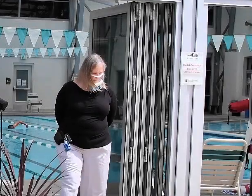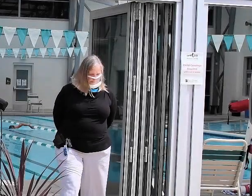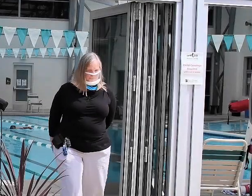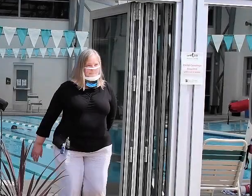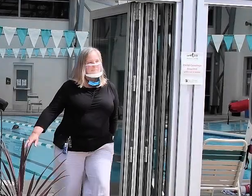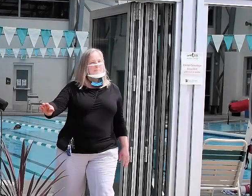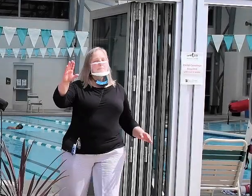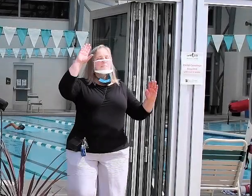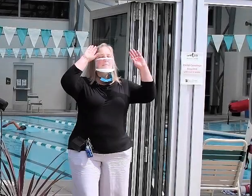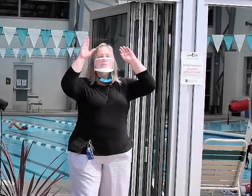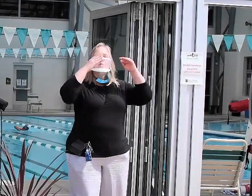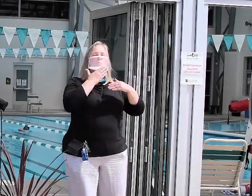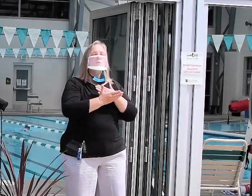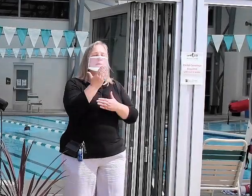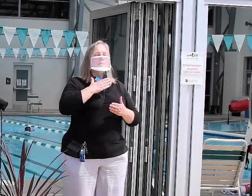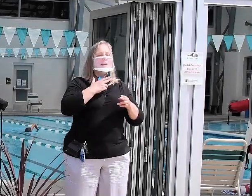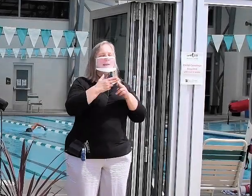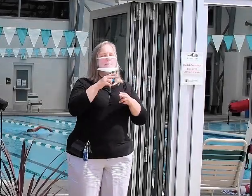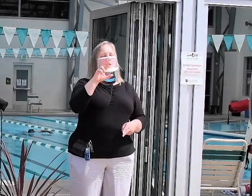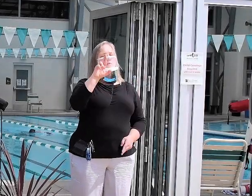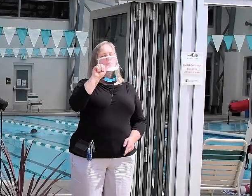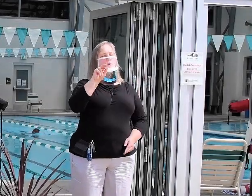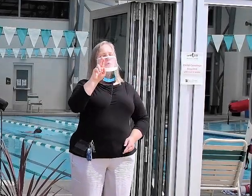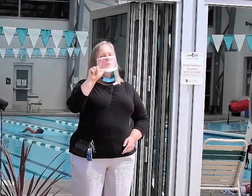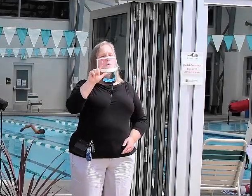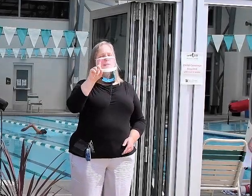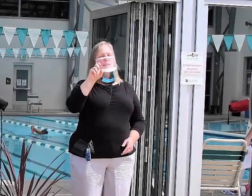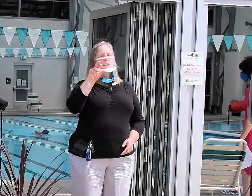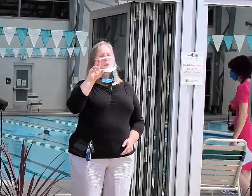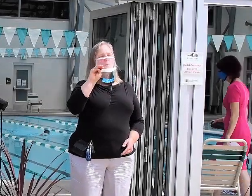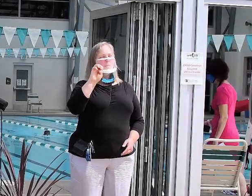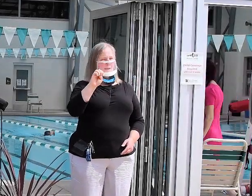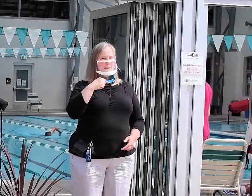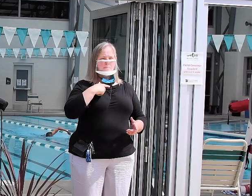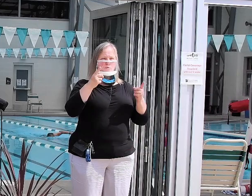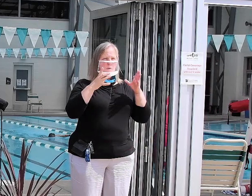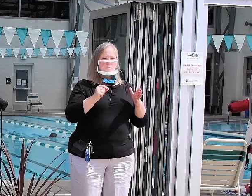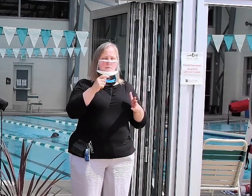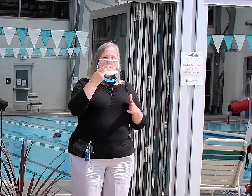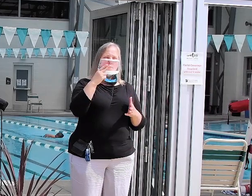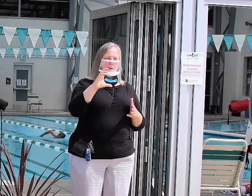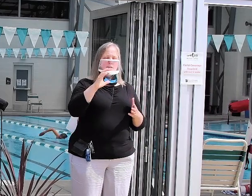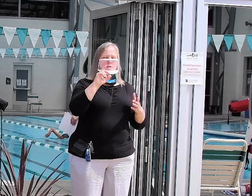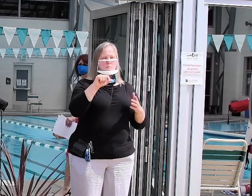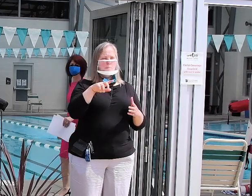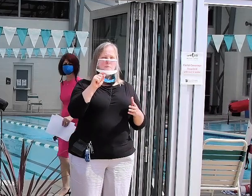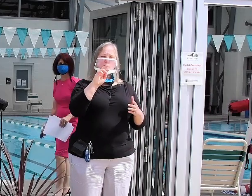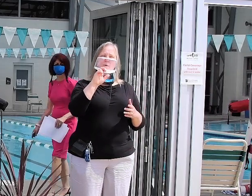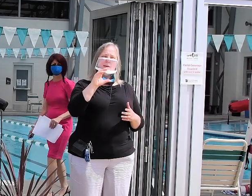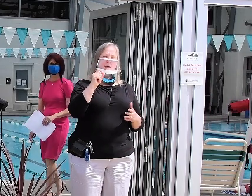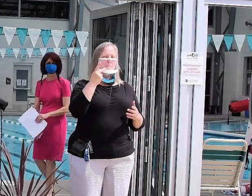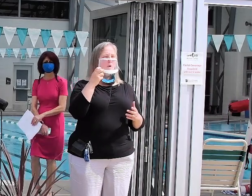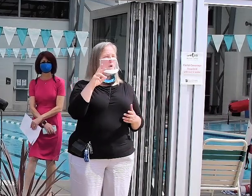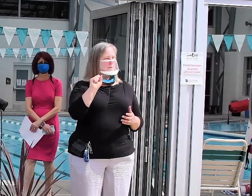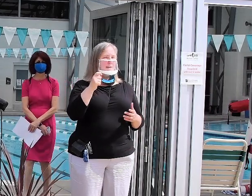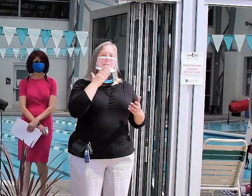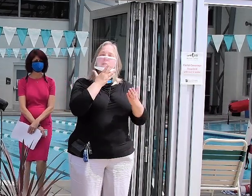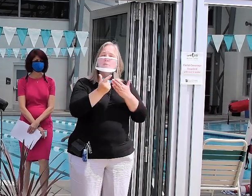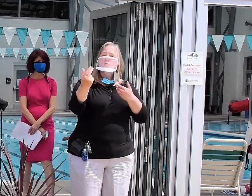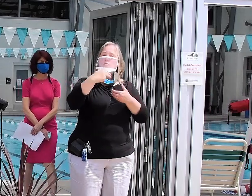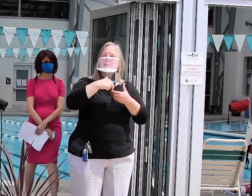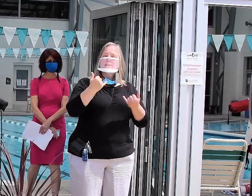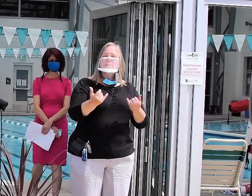Good morning and hello. My name is Raul Delarme, Director of the Howard County Department of Recreation and Parks. Thank you for joining us this morning for